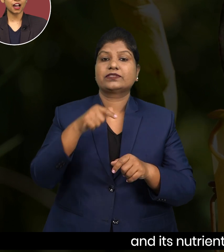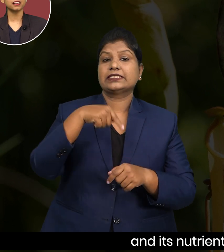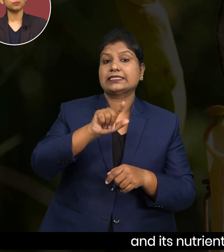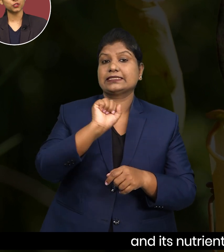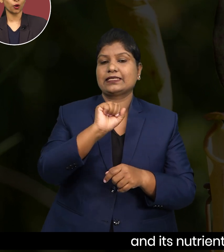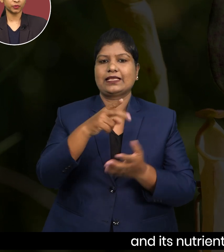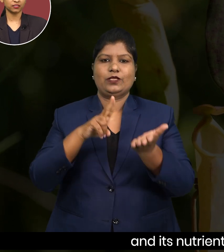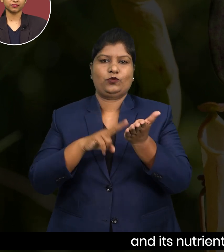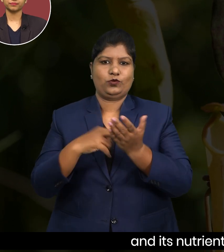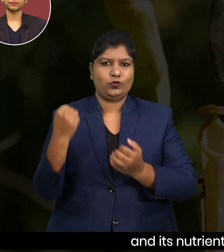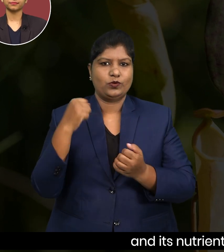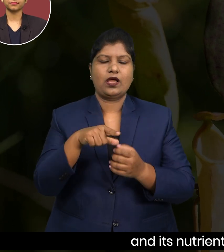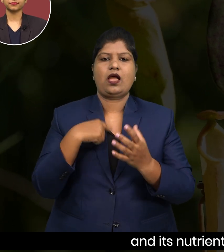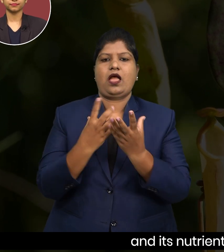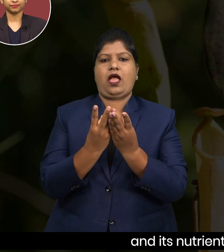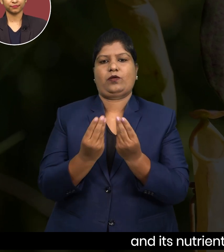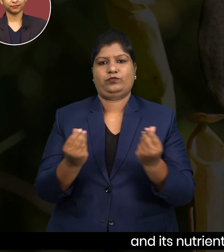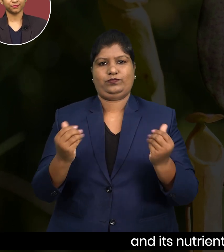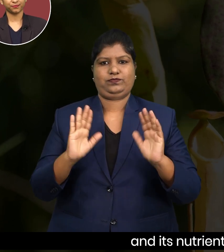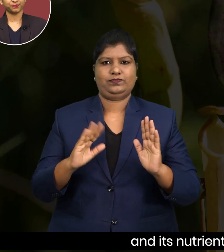nutrients are absorbed.